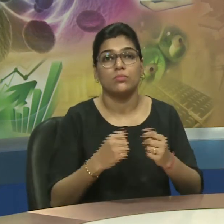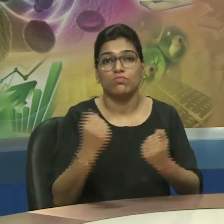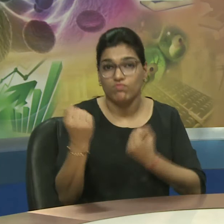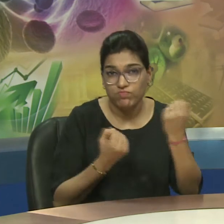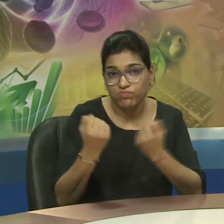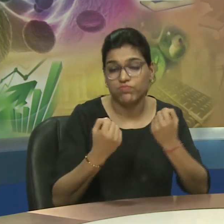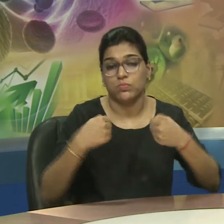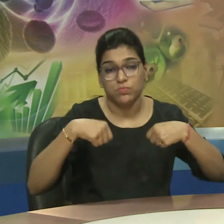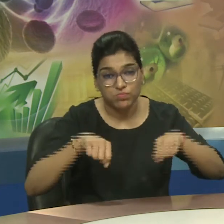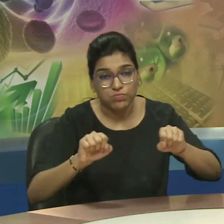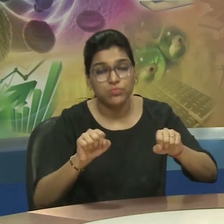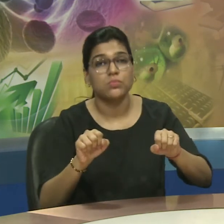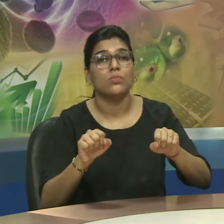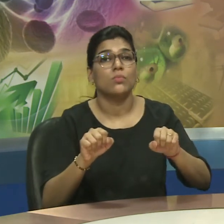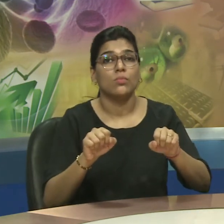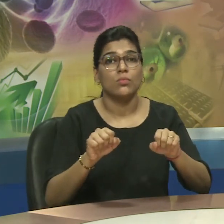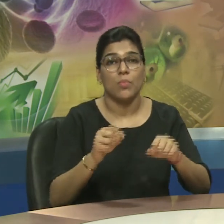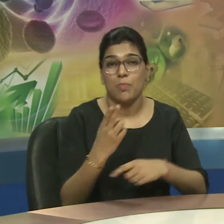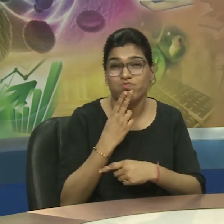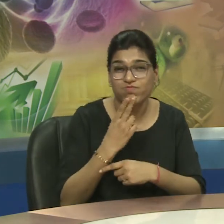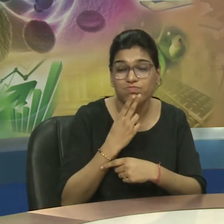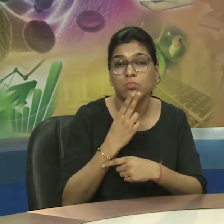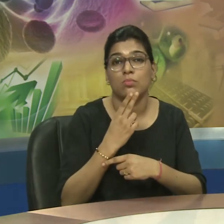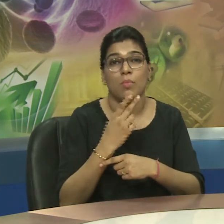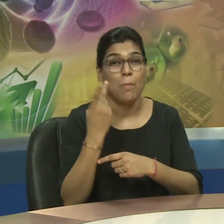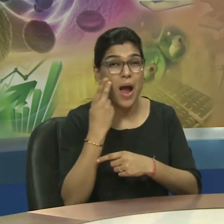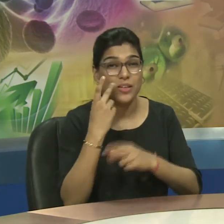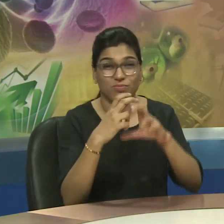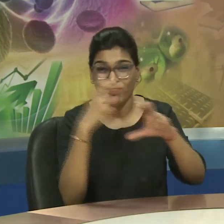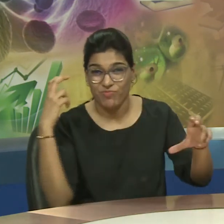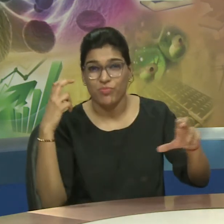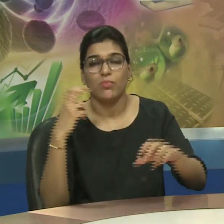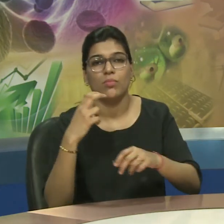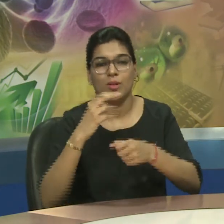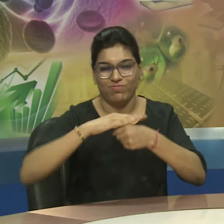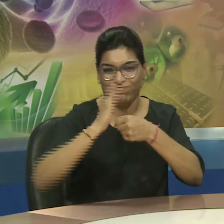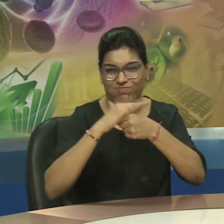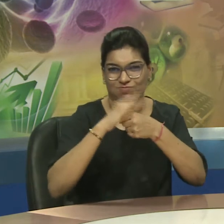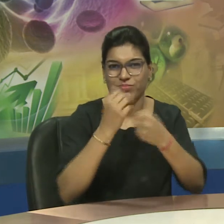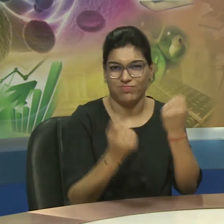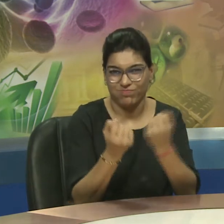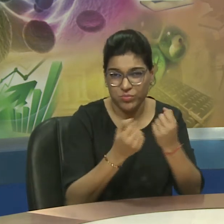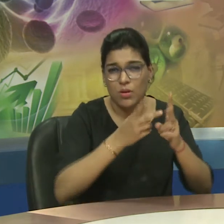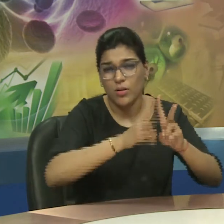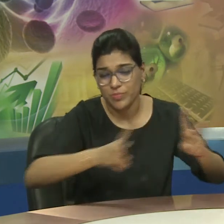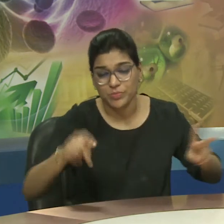There are different kinds of vehicles such as cars, vans, commercial